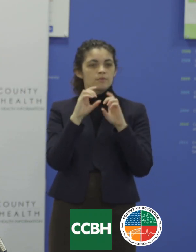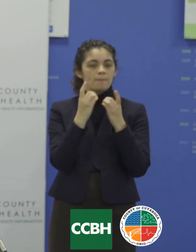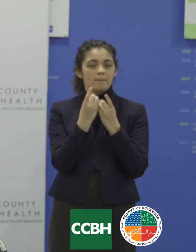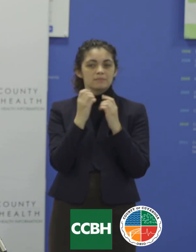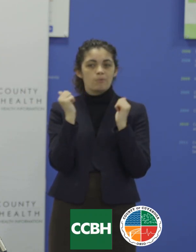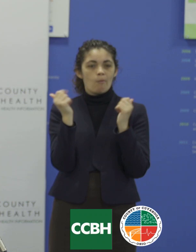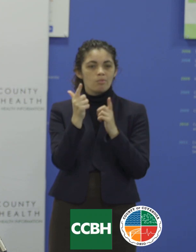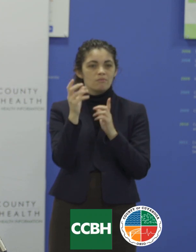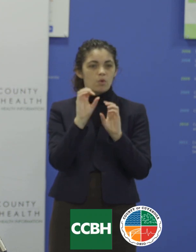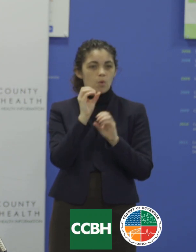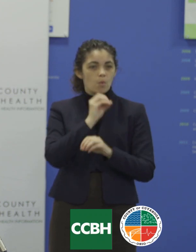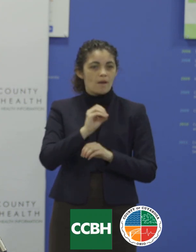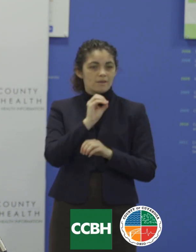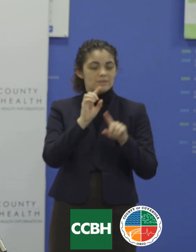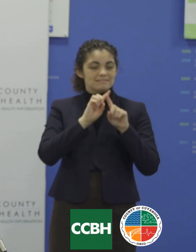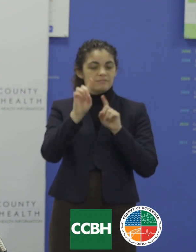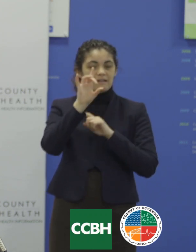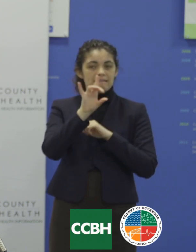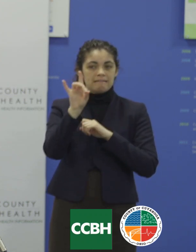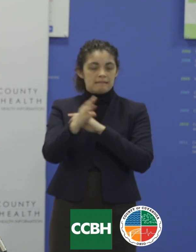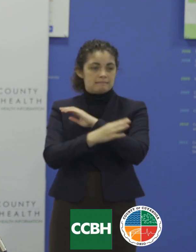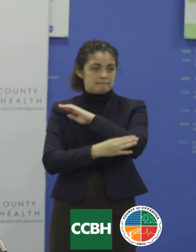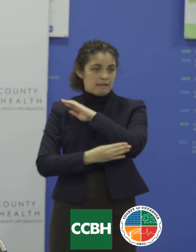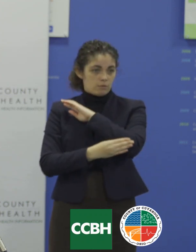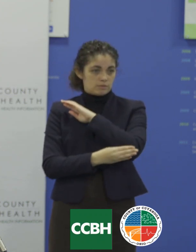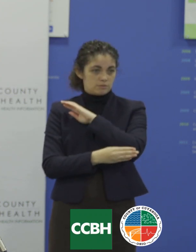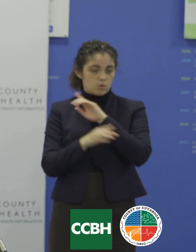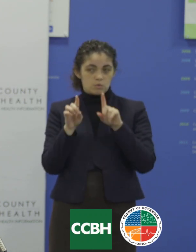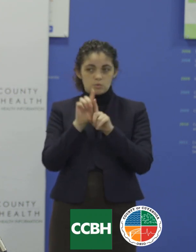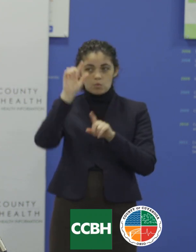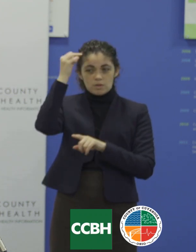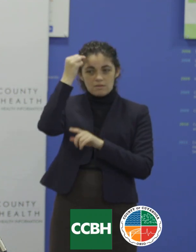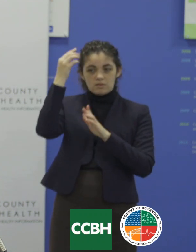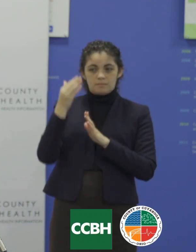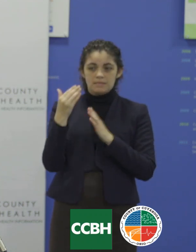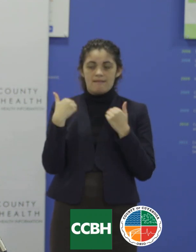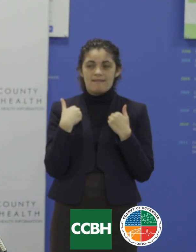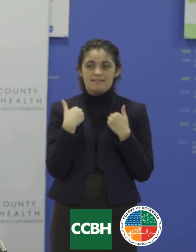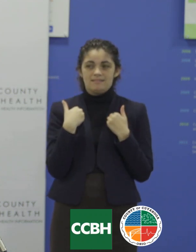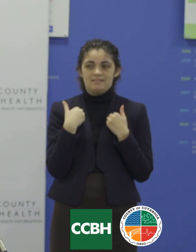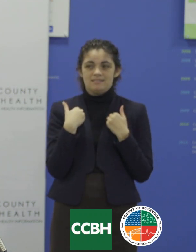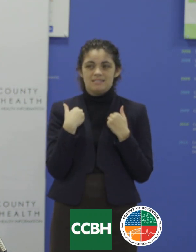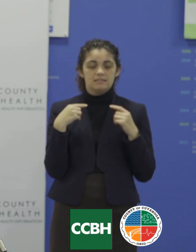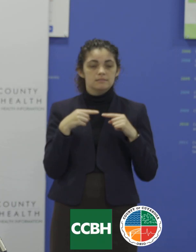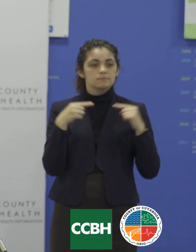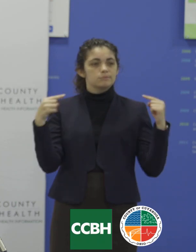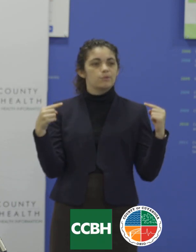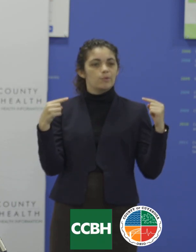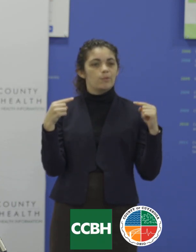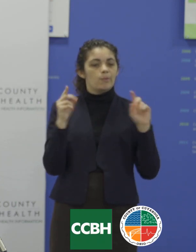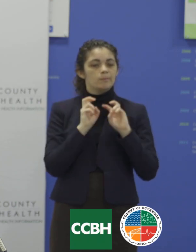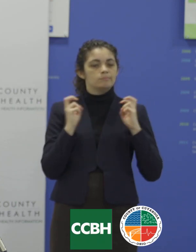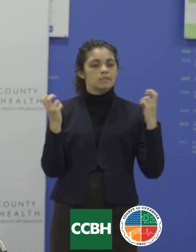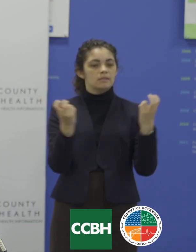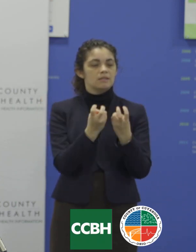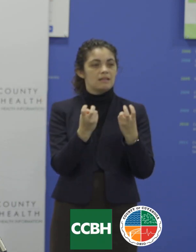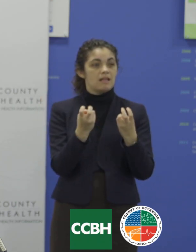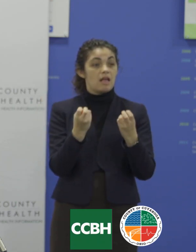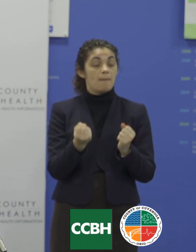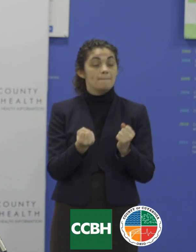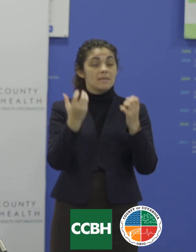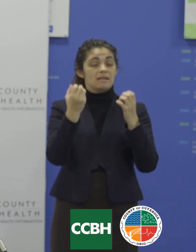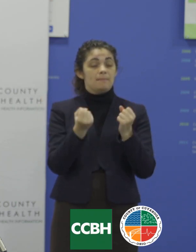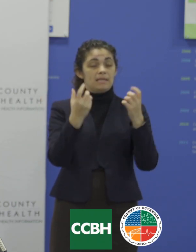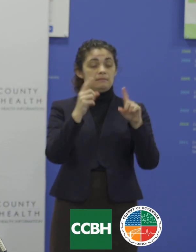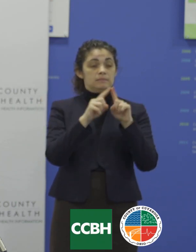of Ohio in its 88 counties. So the governor has developed a dispute resolution panel. As you know, we've handled thousands